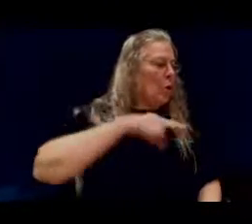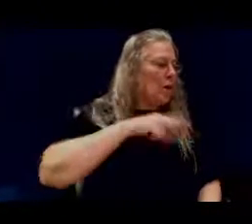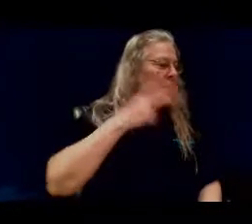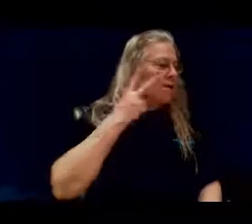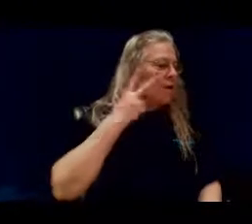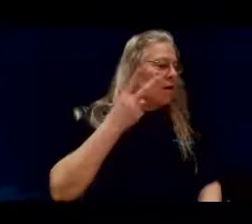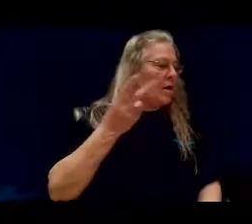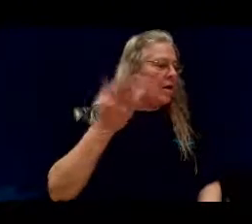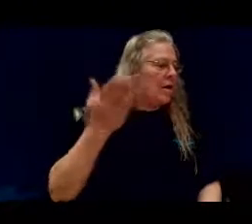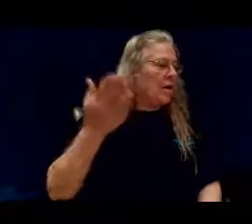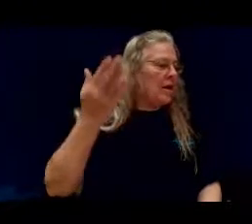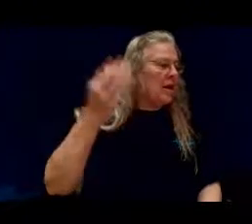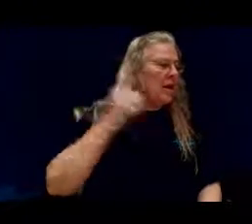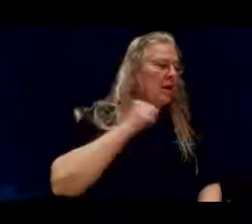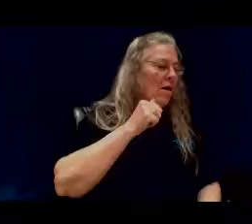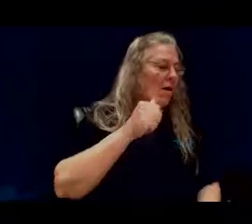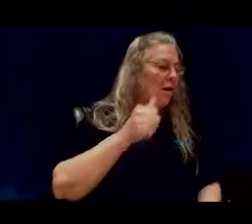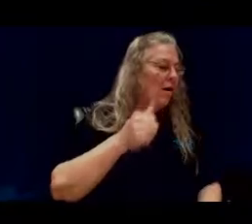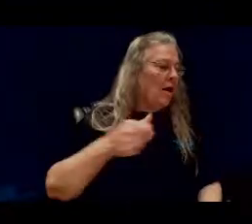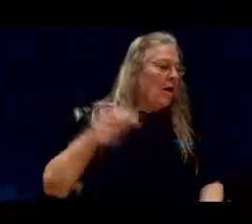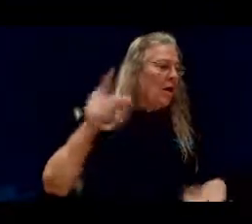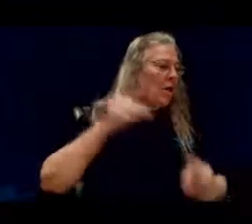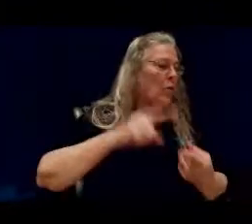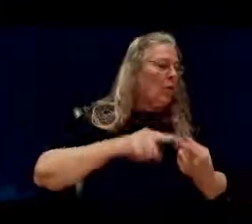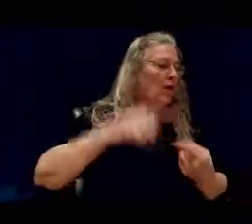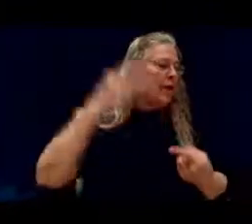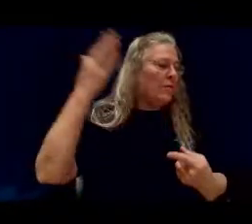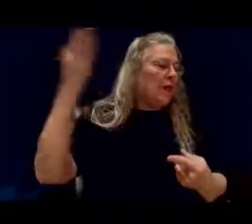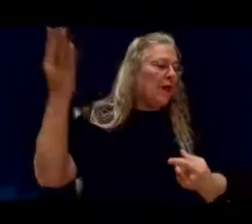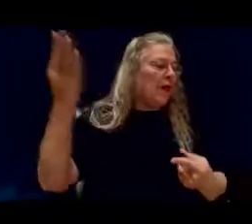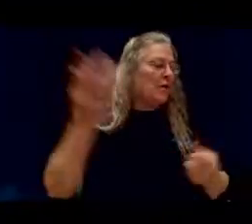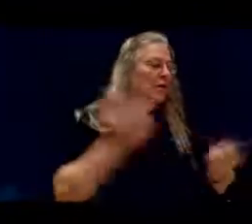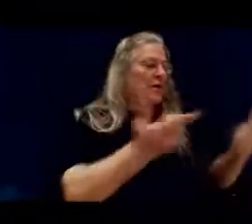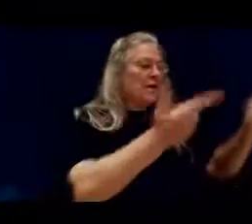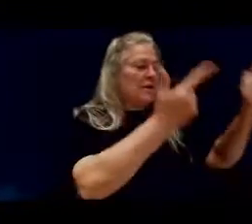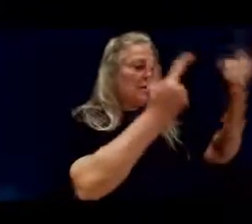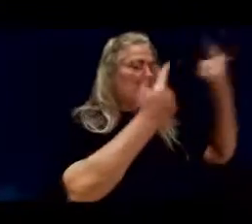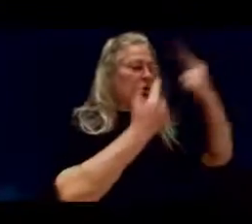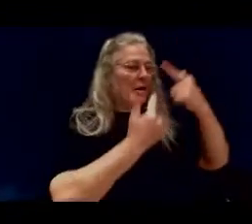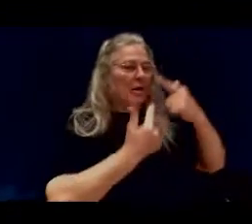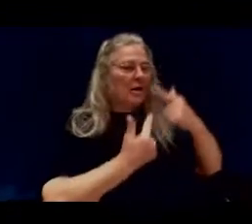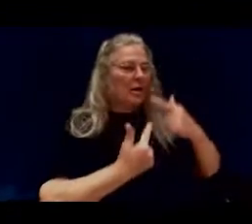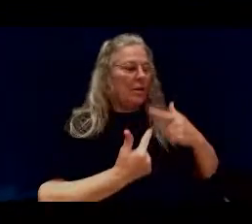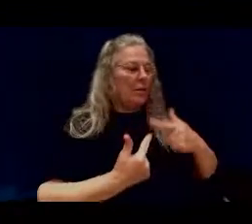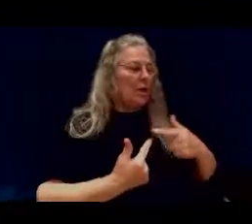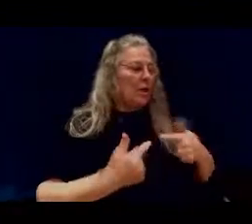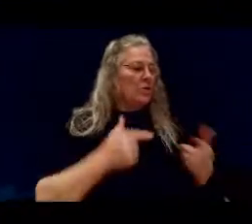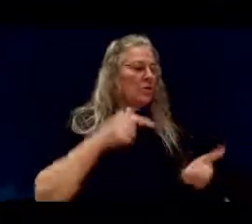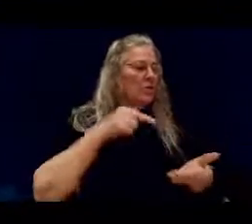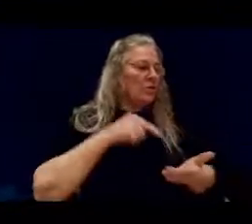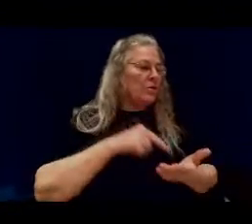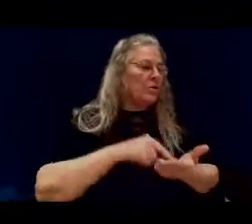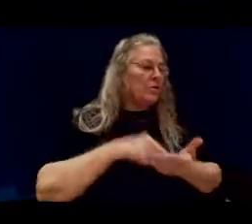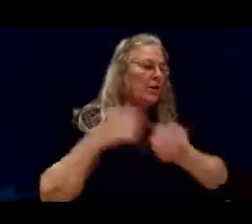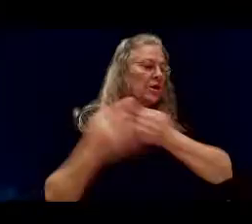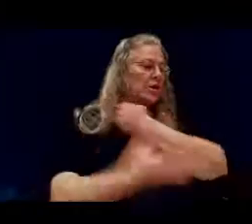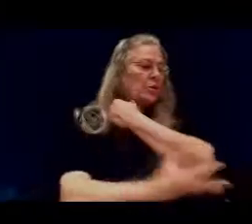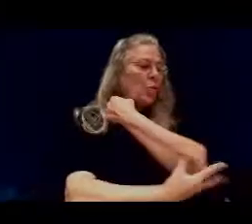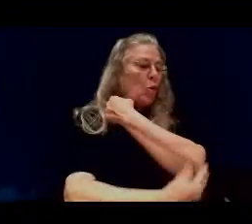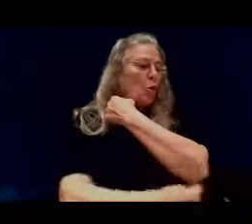We saw thee not when thou didst come to this